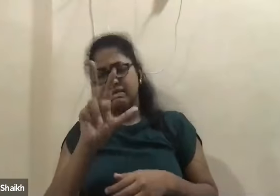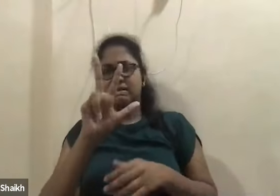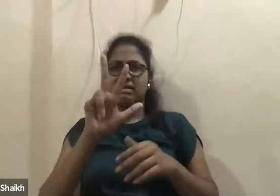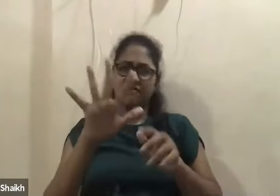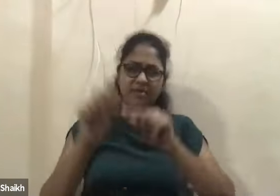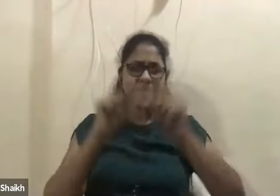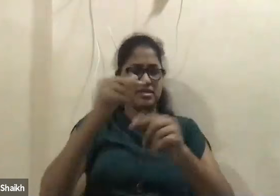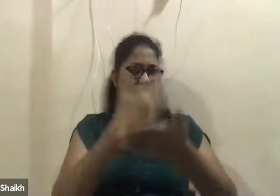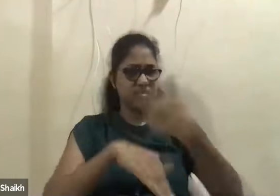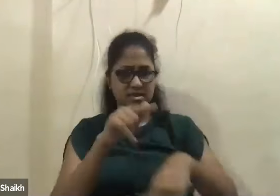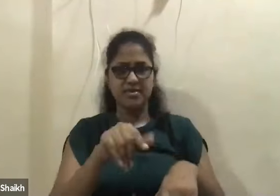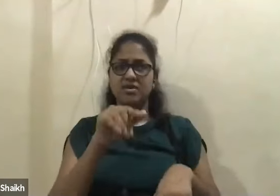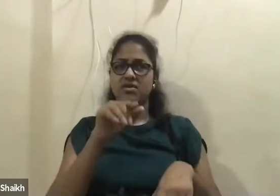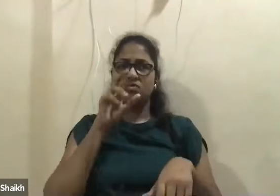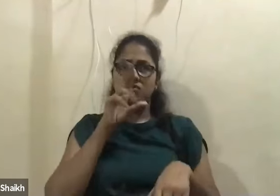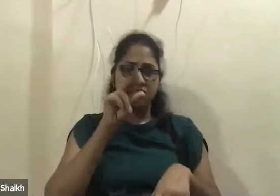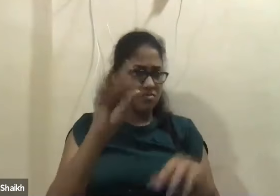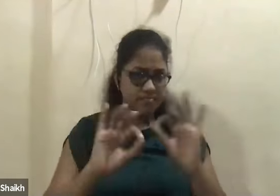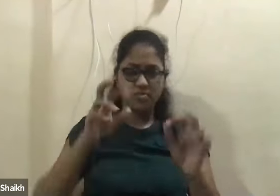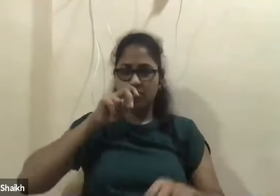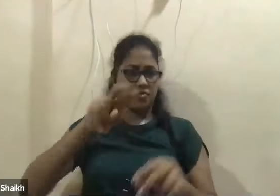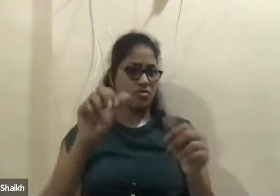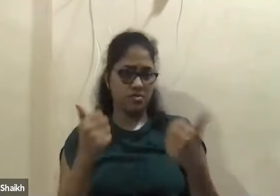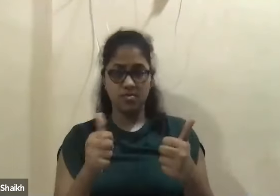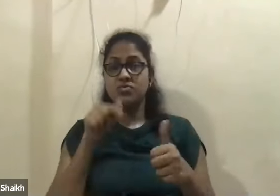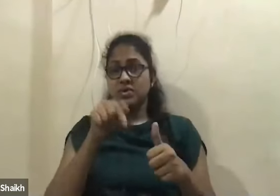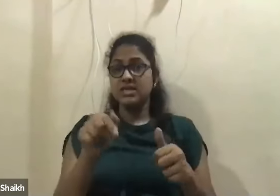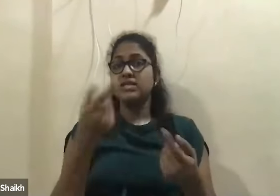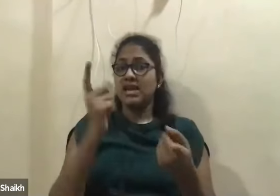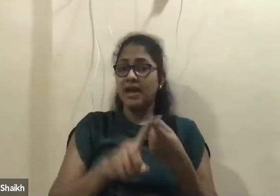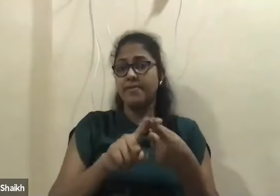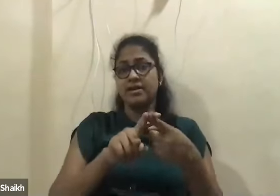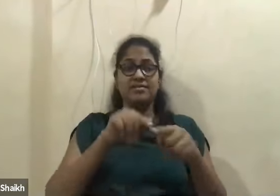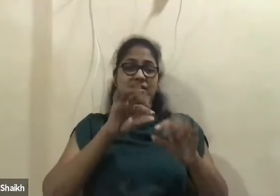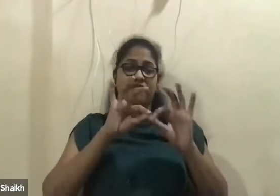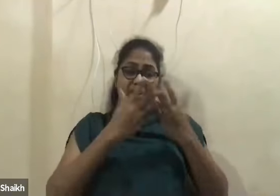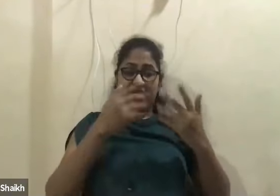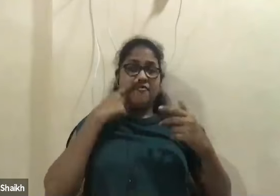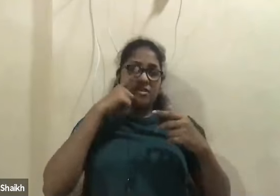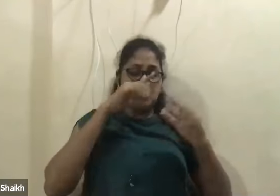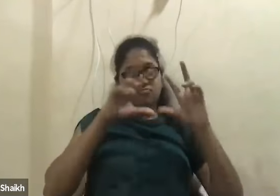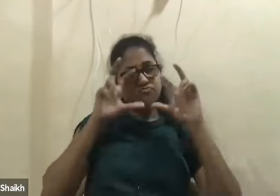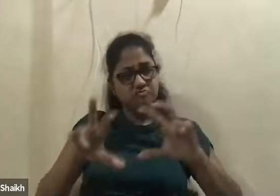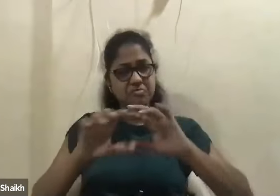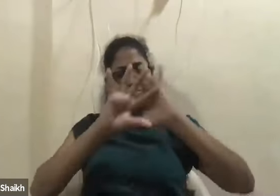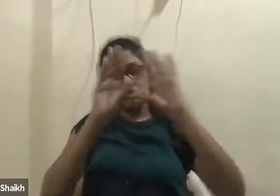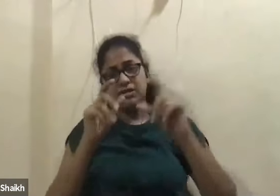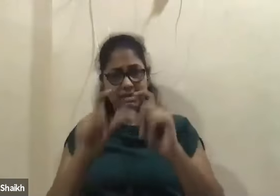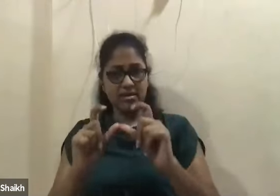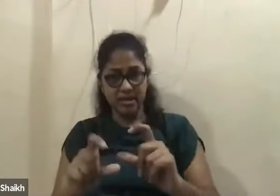talk and walk. Okay, so in that case, everything is being taken care by us. Okay, so as of now we are doing it, and going forward also